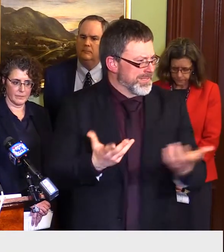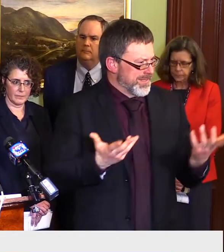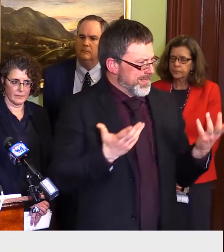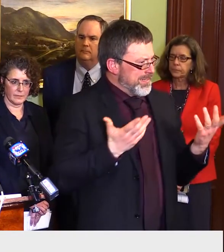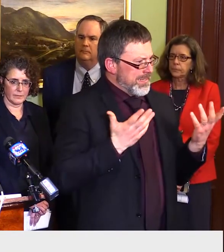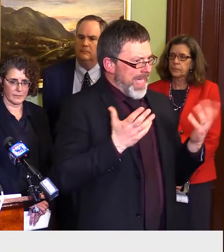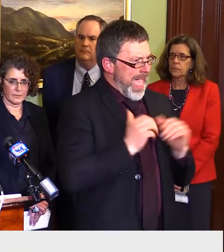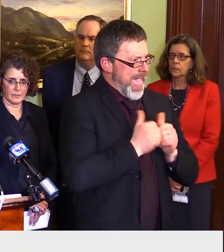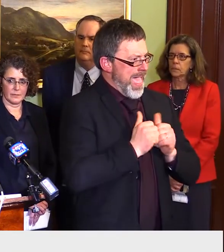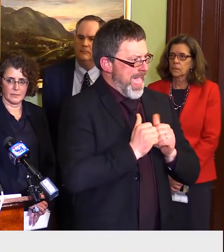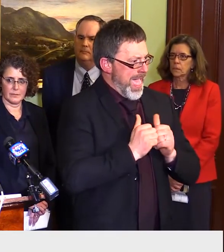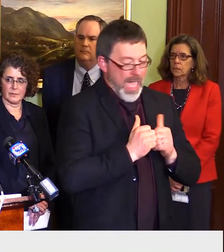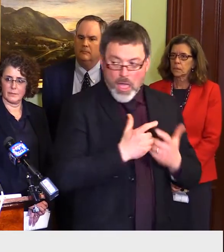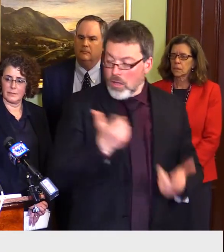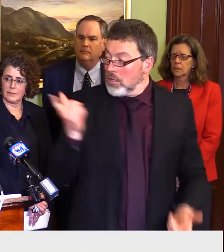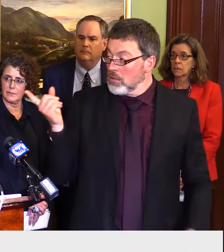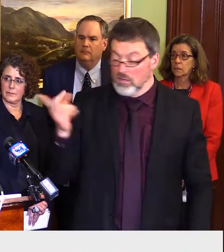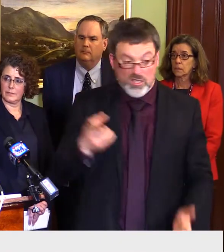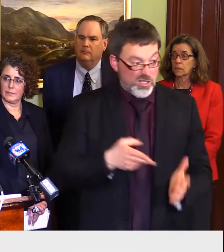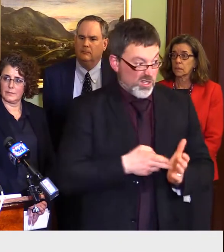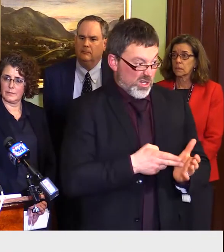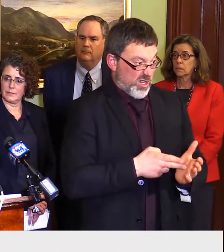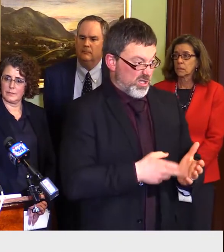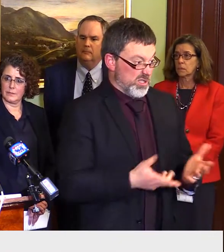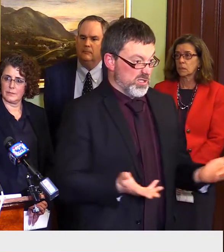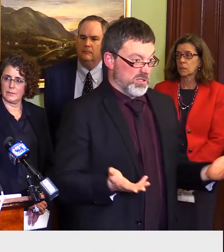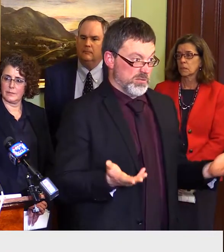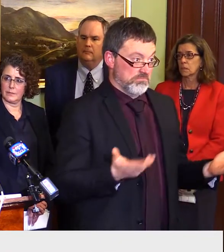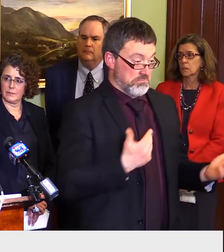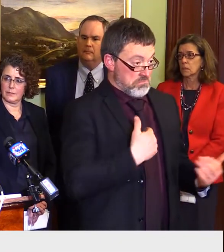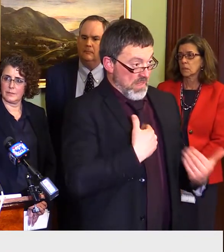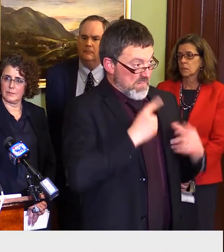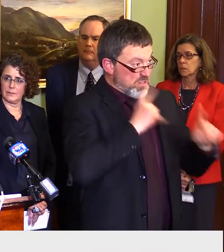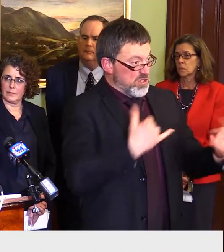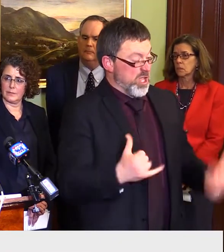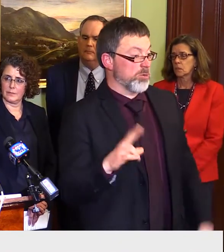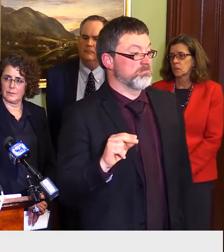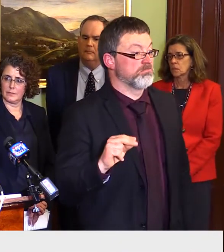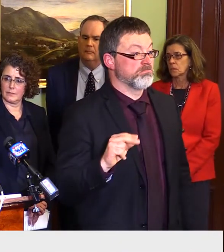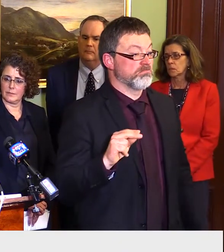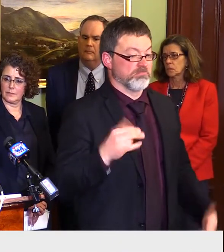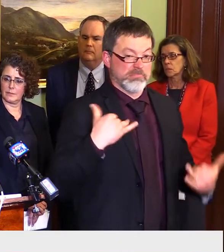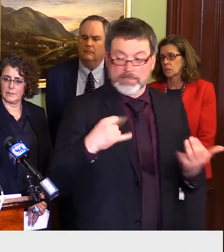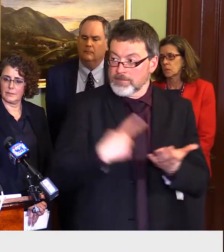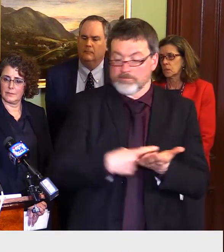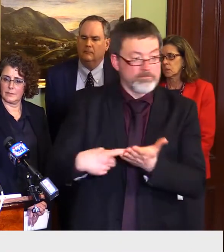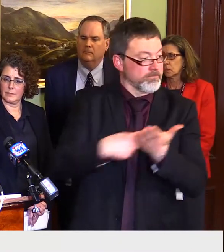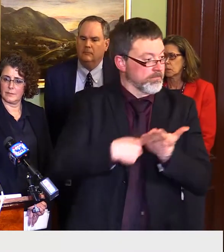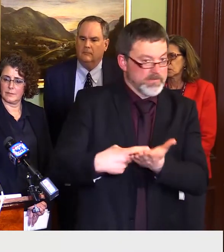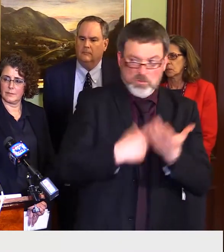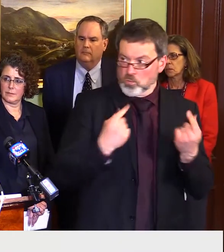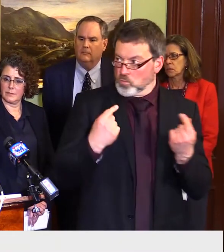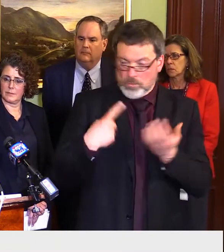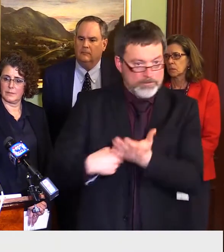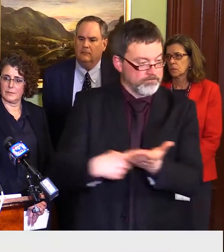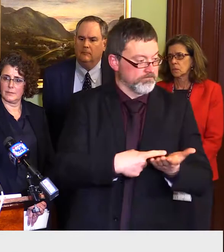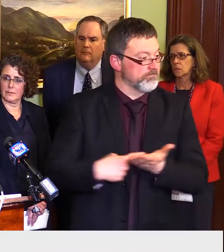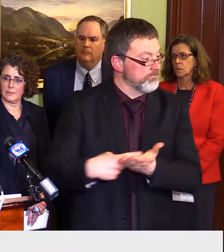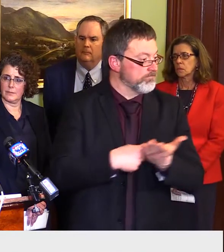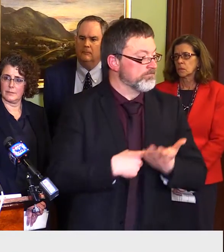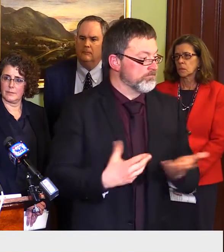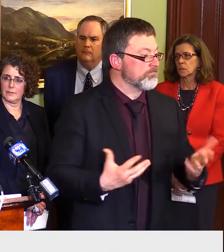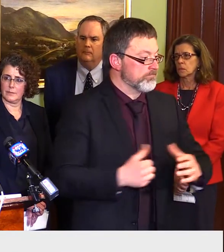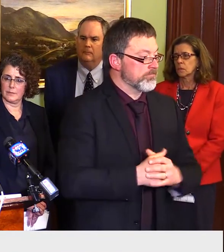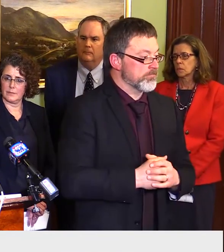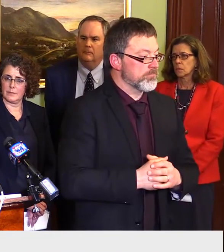otherwise? Yeah. Unfortunately, I did not see his address. I did hear that there was a declaration. I think he made it at